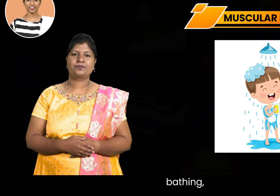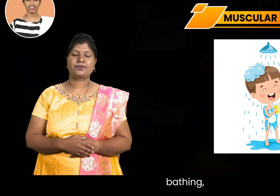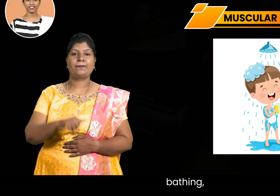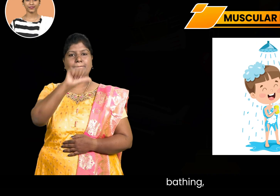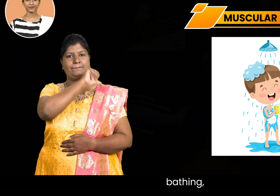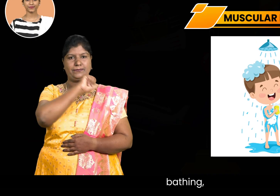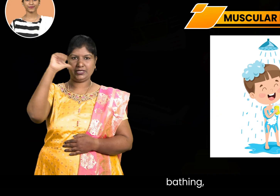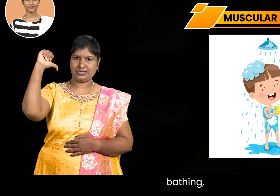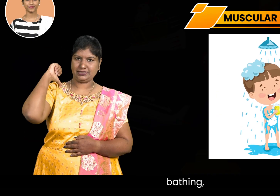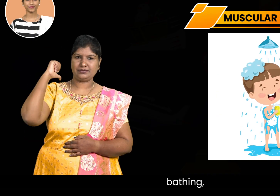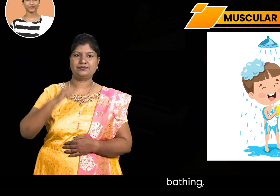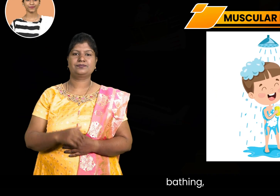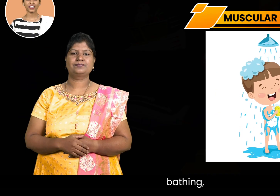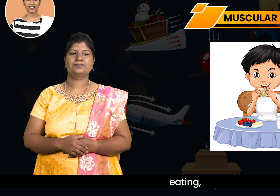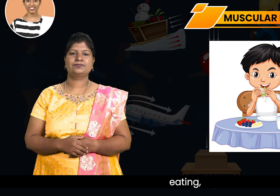bathing,